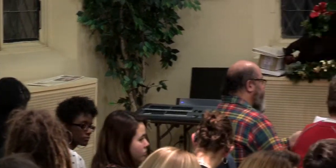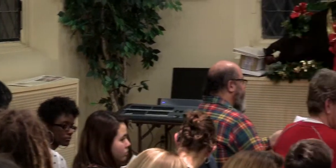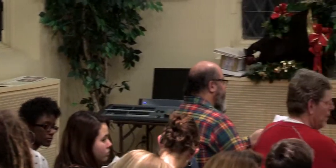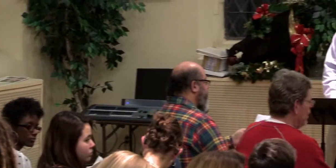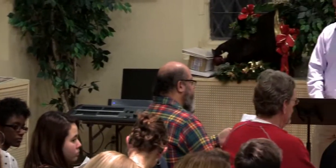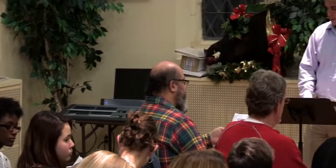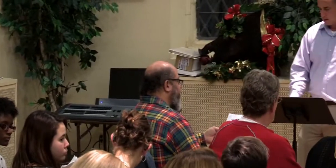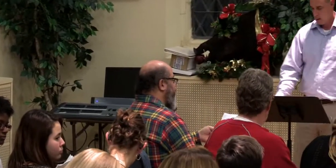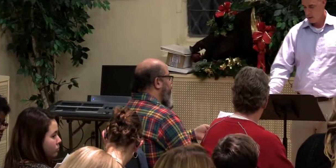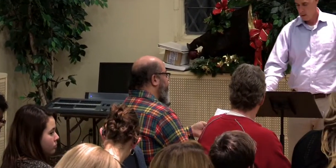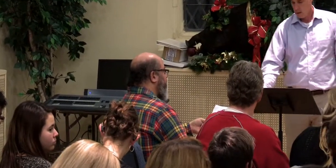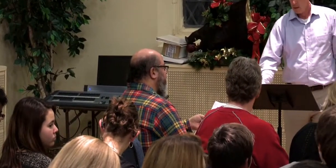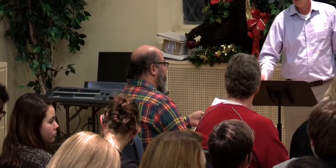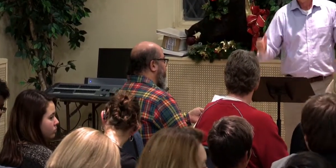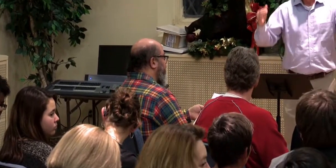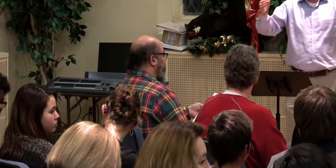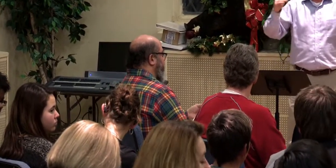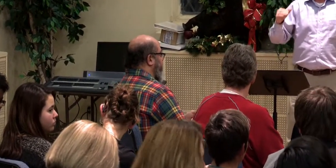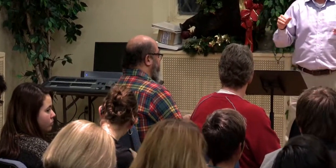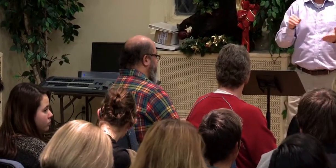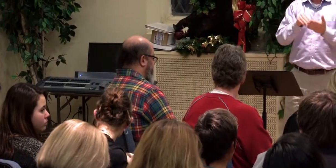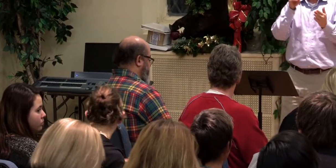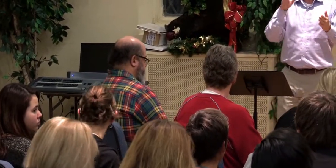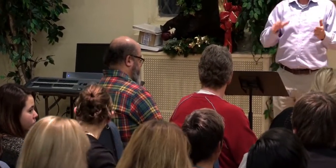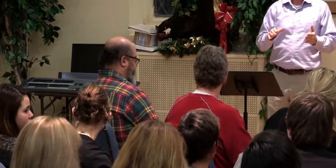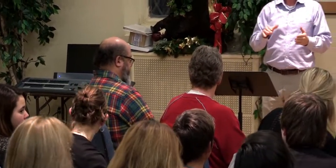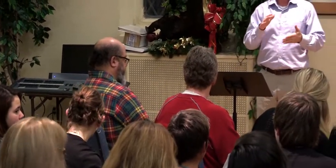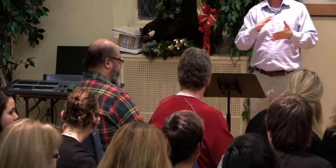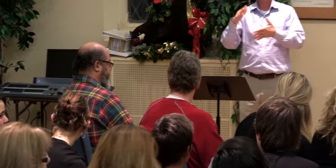Our next student is senior Megan Kelting.